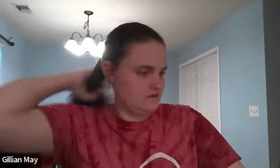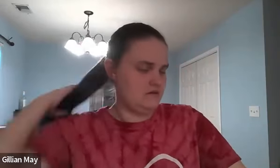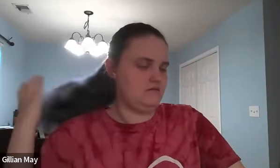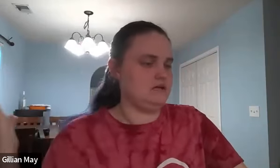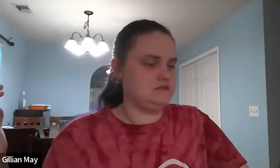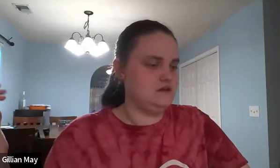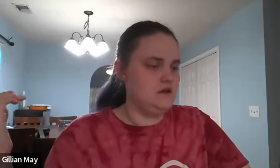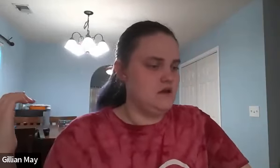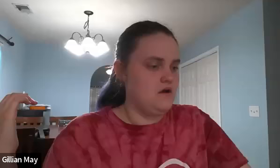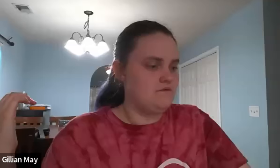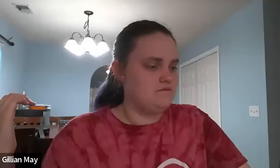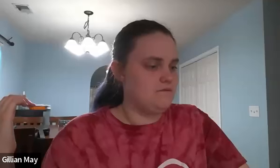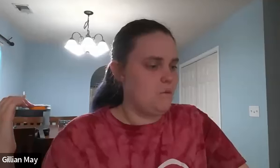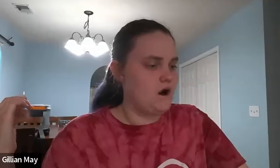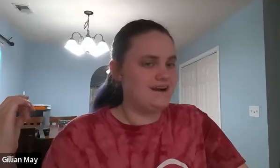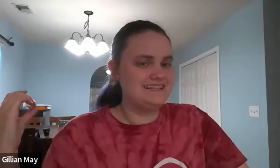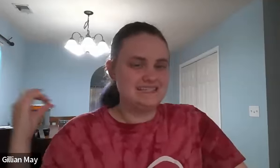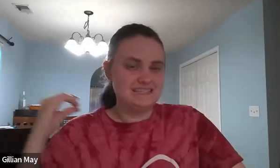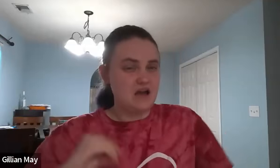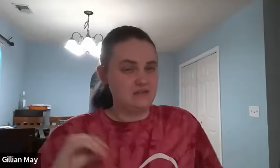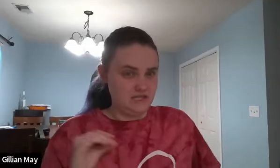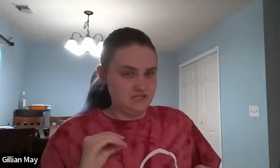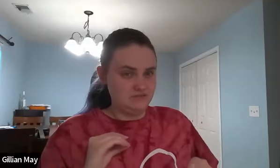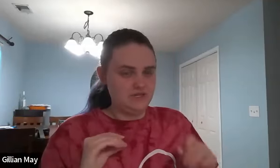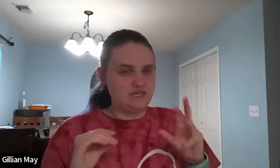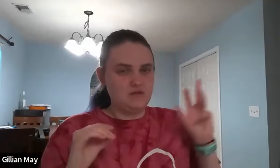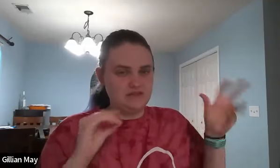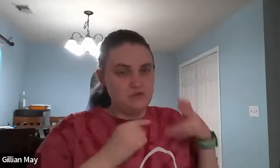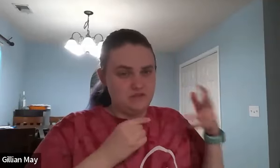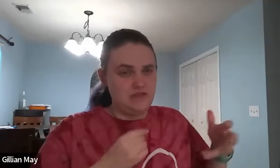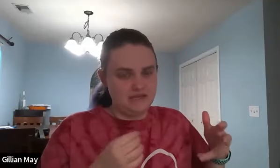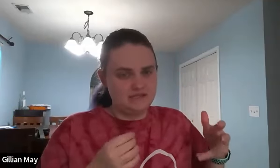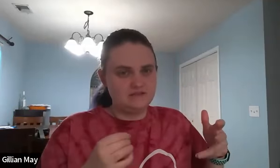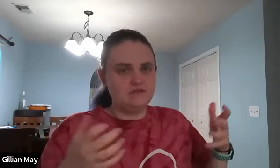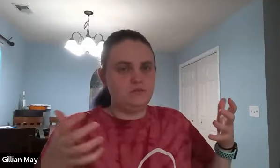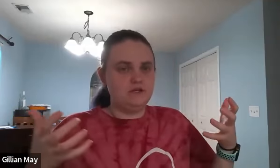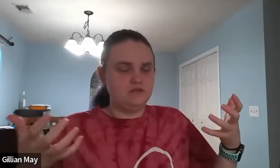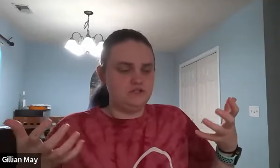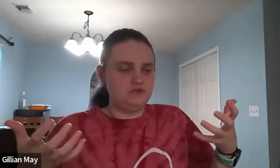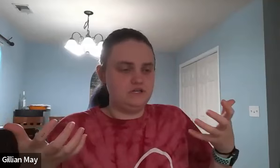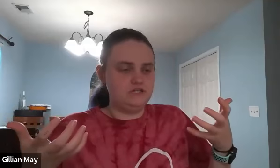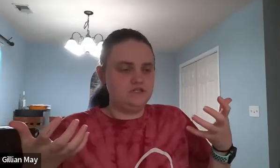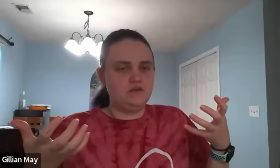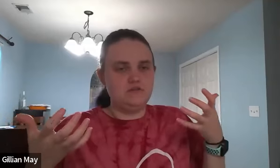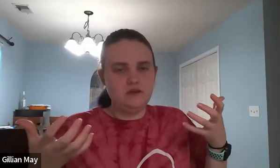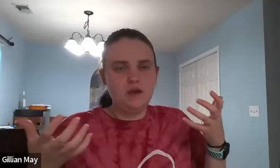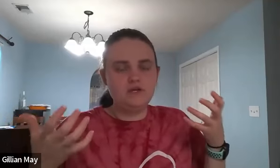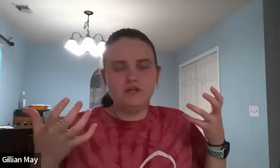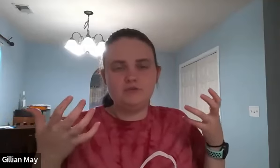All right. For salad, because I know that's with lettuce, what you'll do is think about when, you know, when you